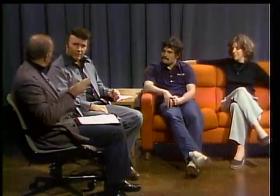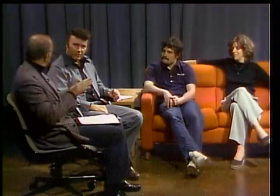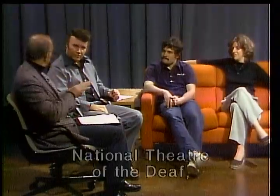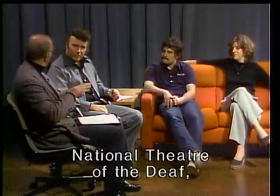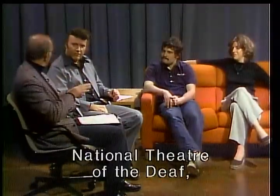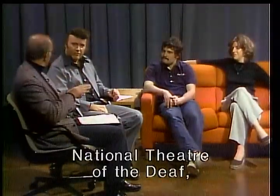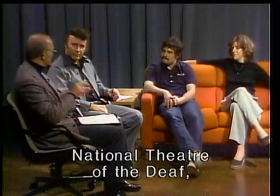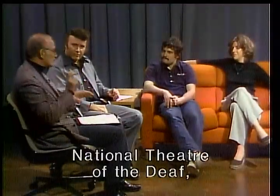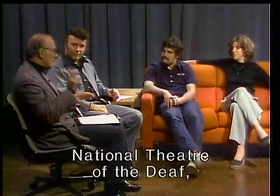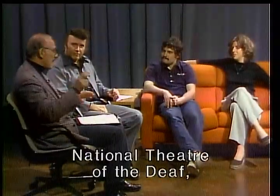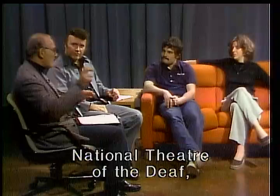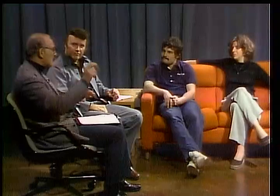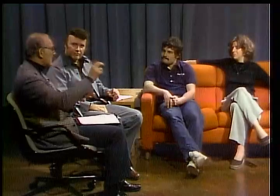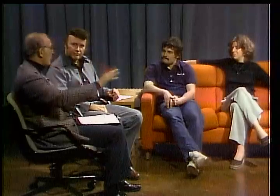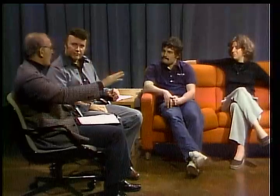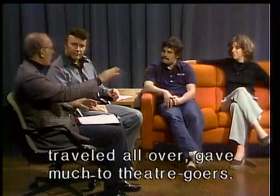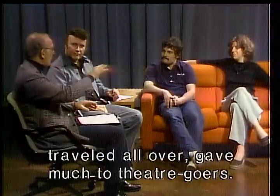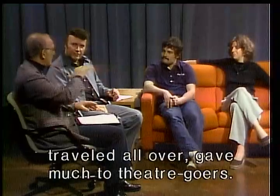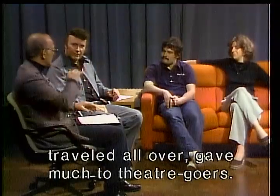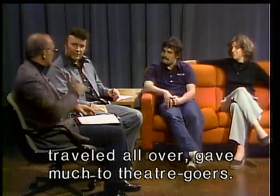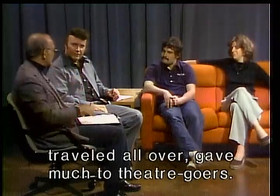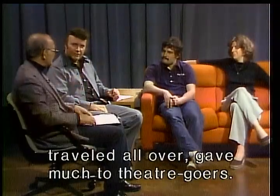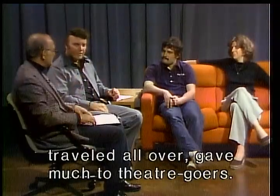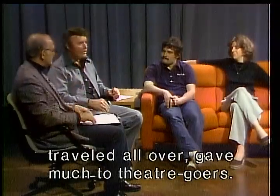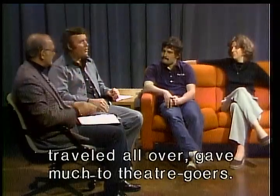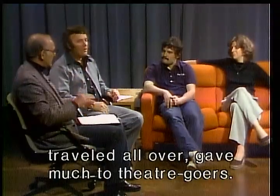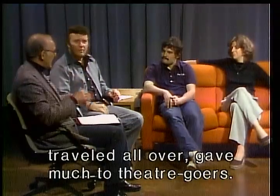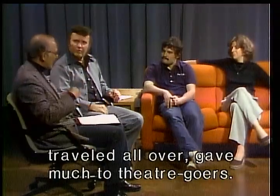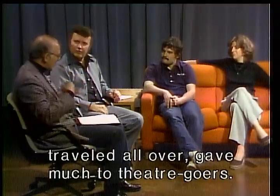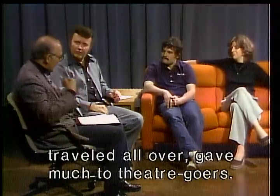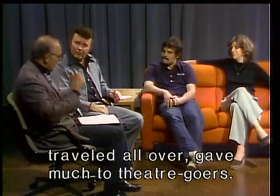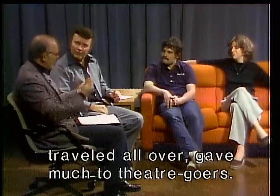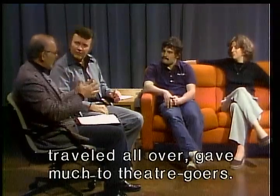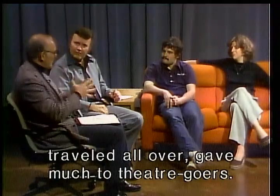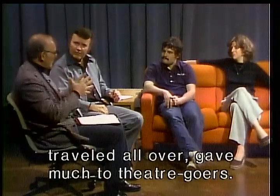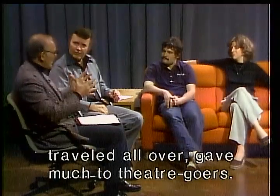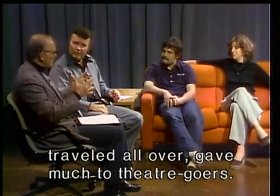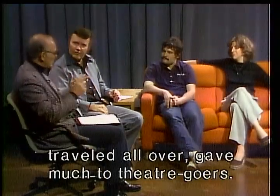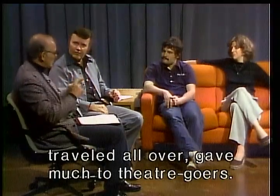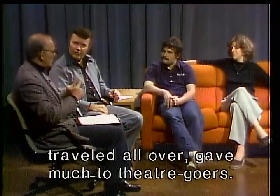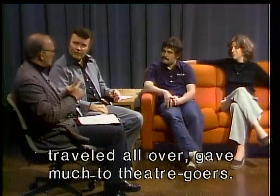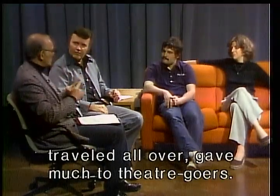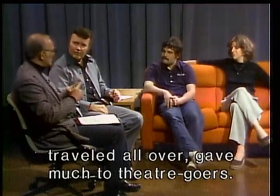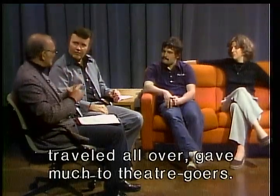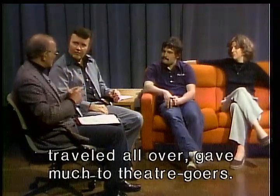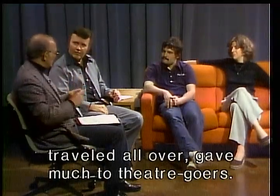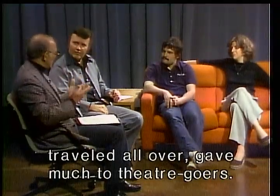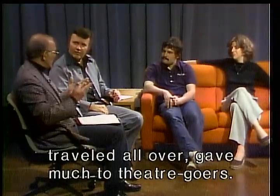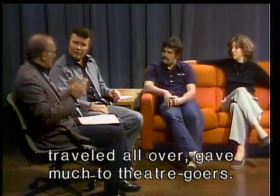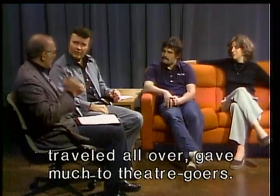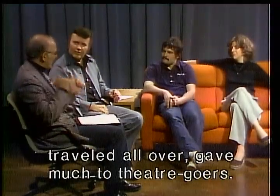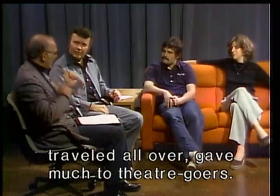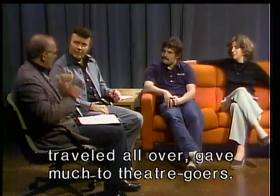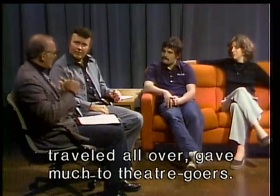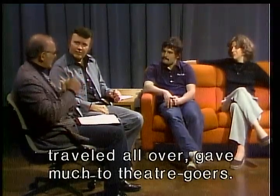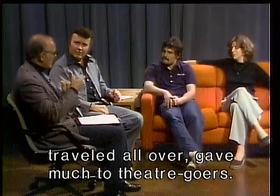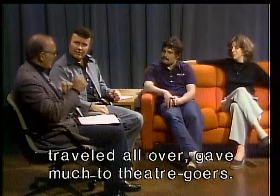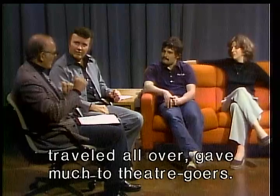Deaf, traveled all over, gave much to theater